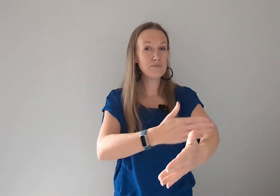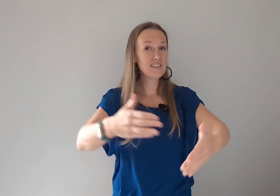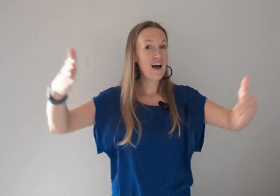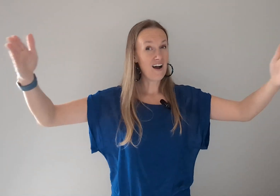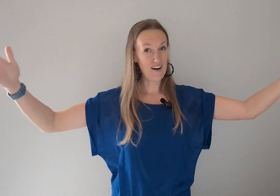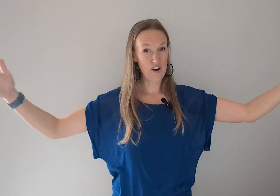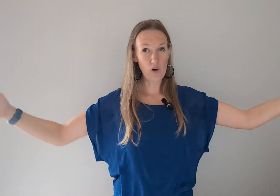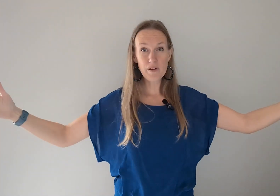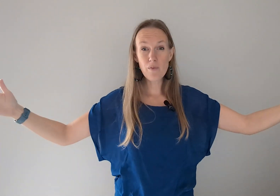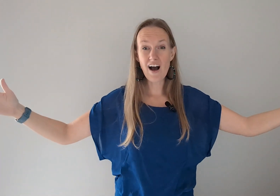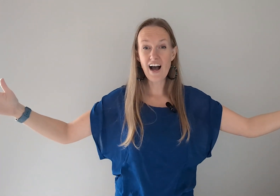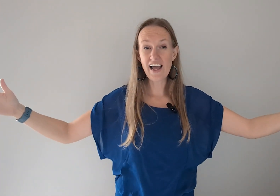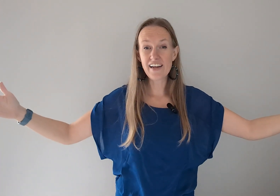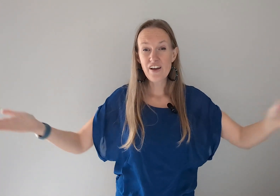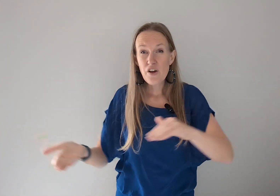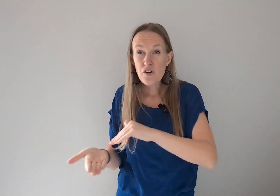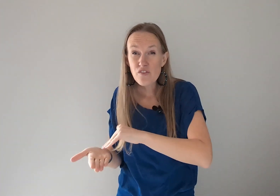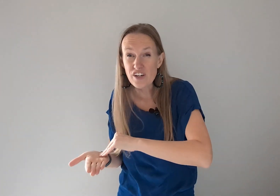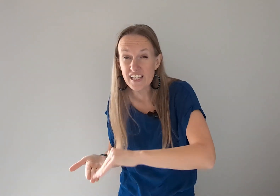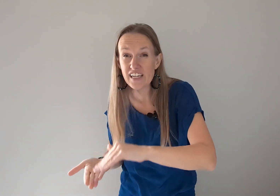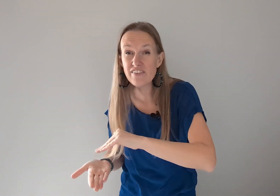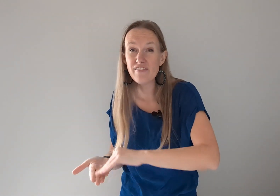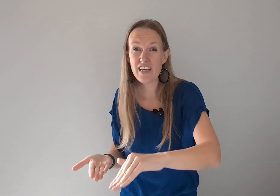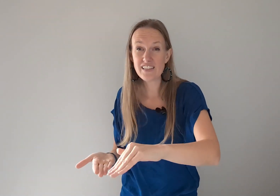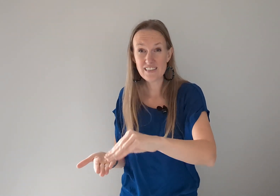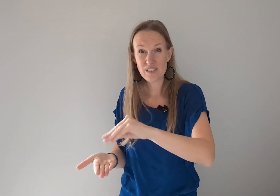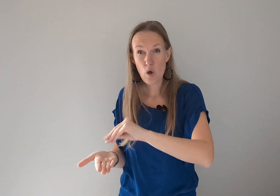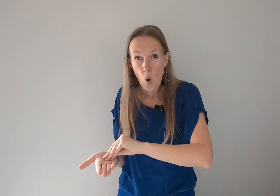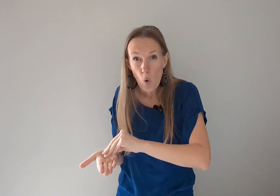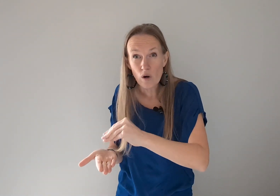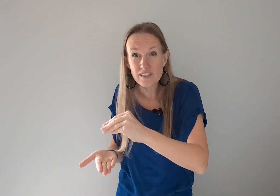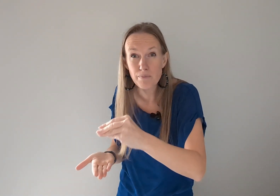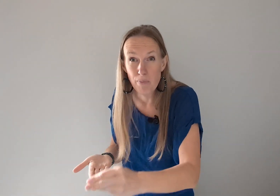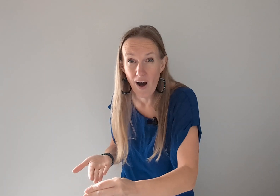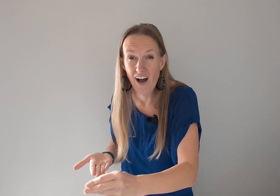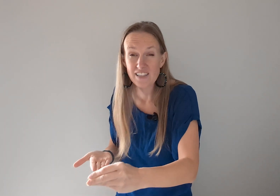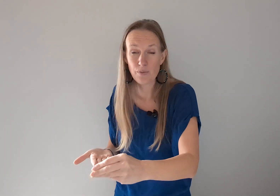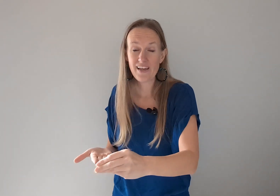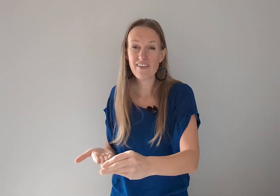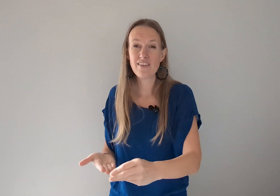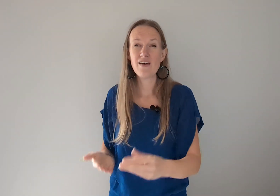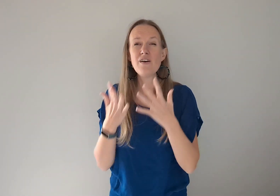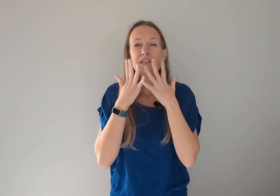arms are open wide. Forgiveness was bought with